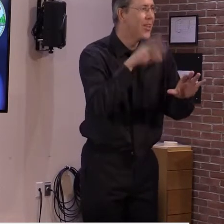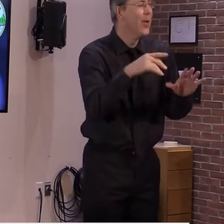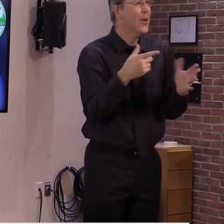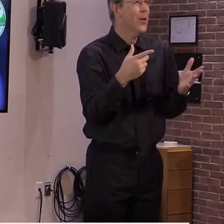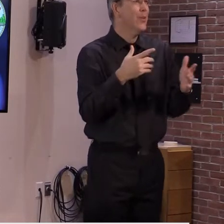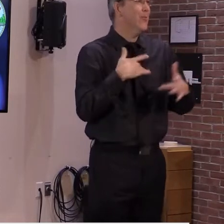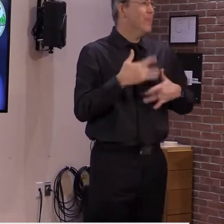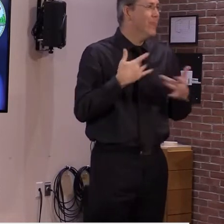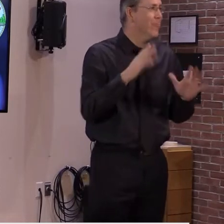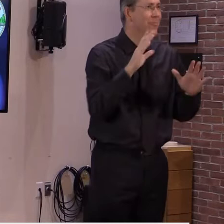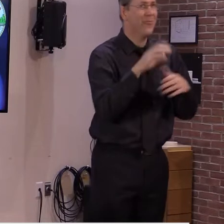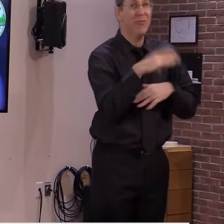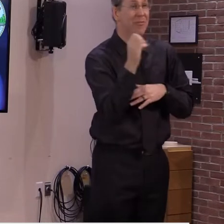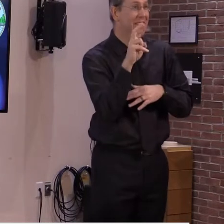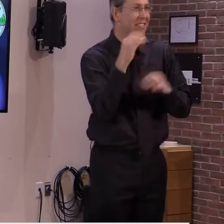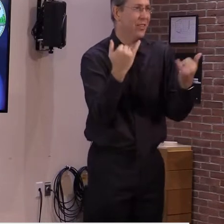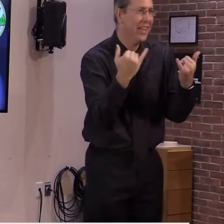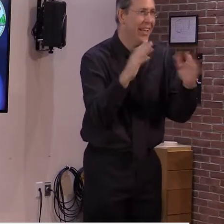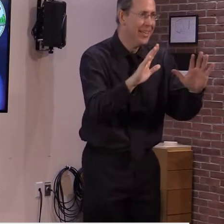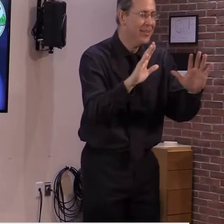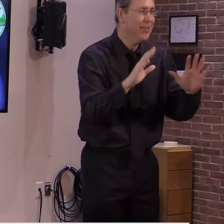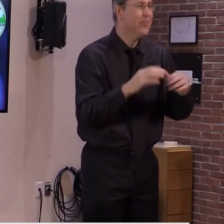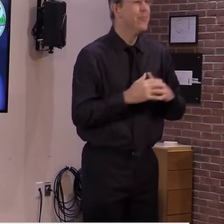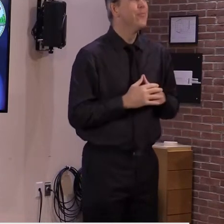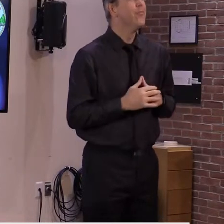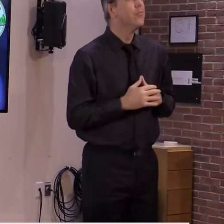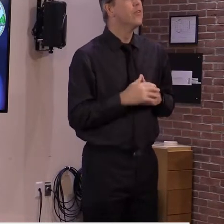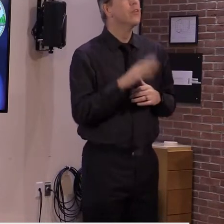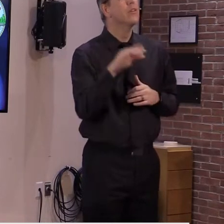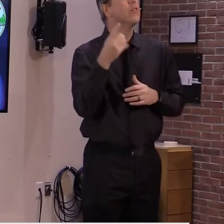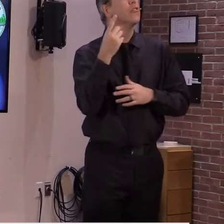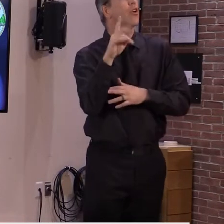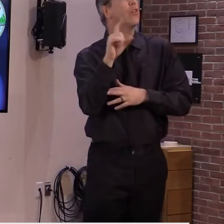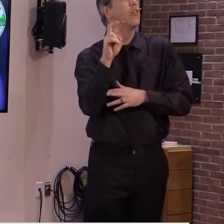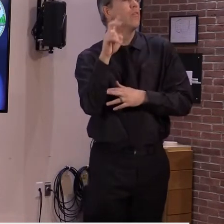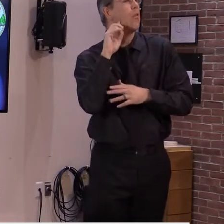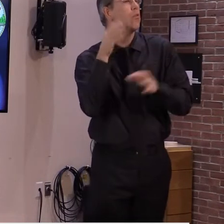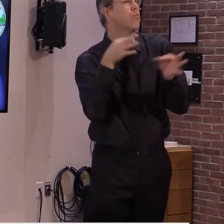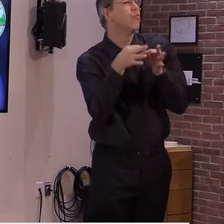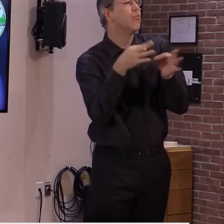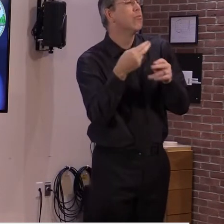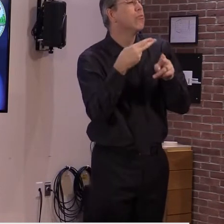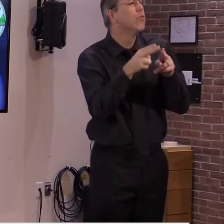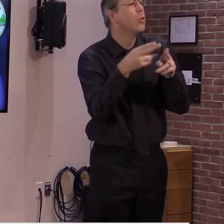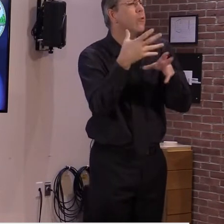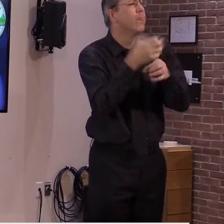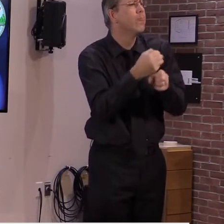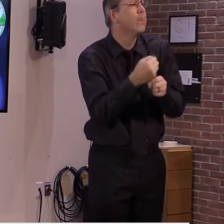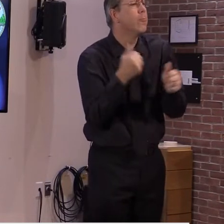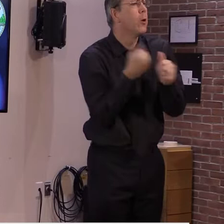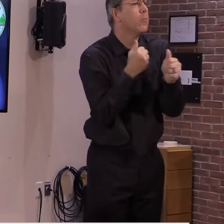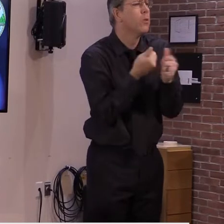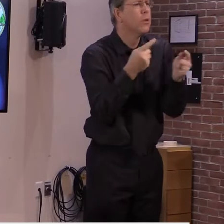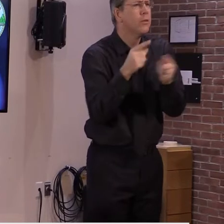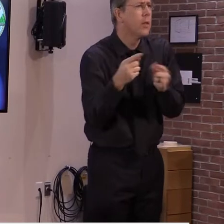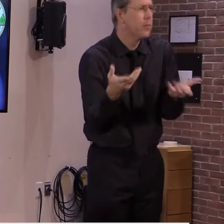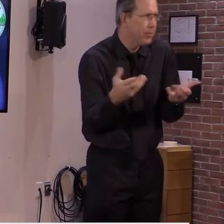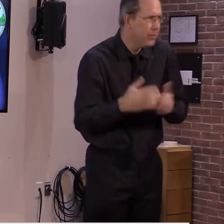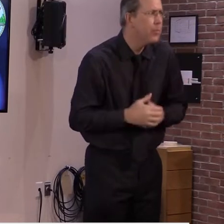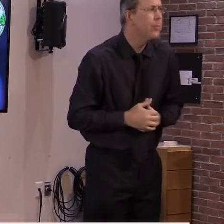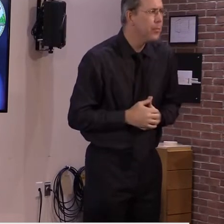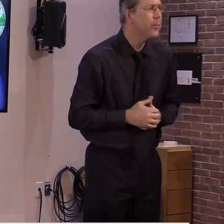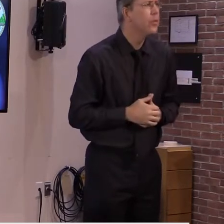Eve. So Dr. Levine and I will be somewhat brief, but we thought it was important to keep to our twice weekly